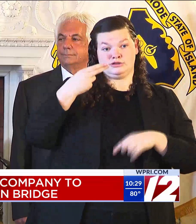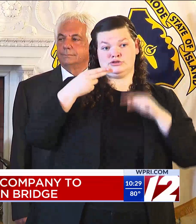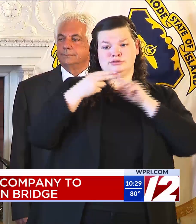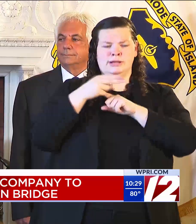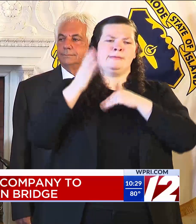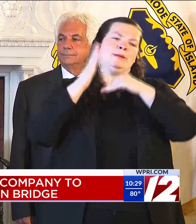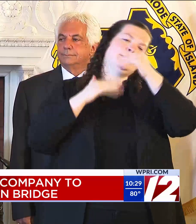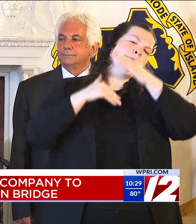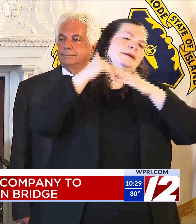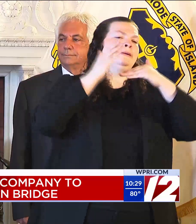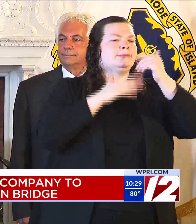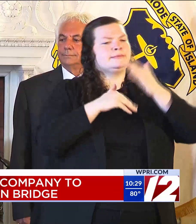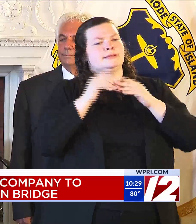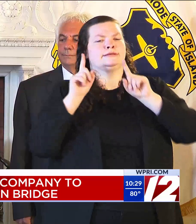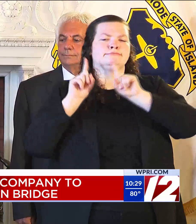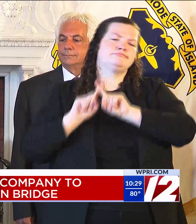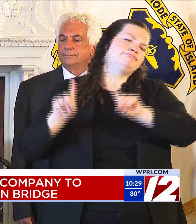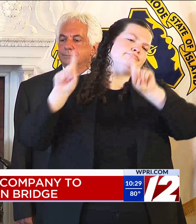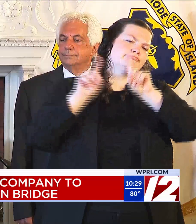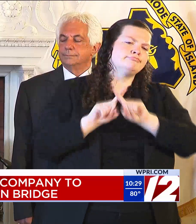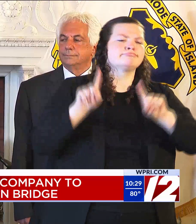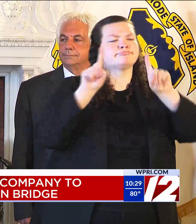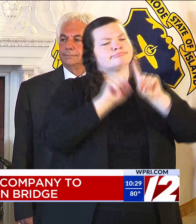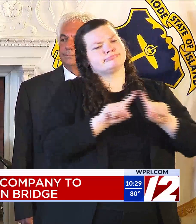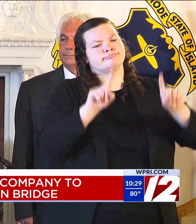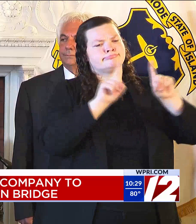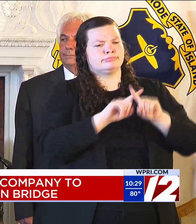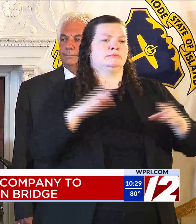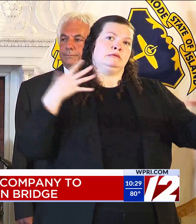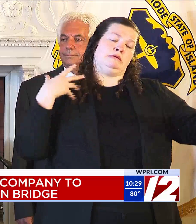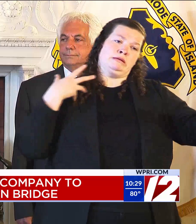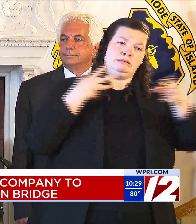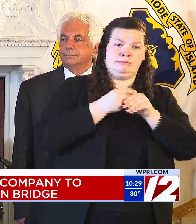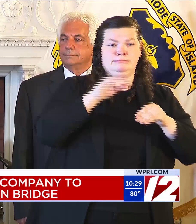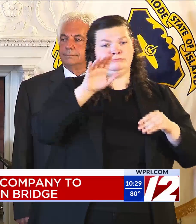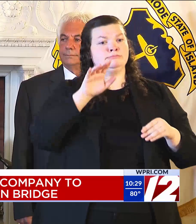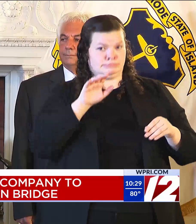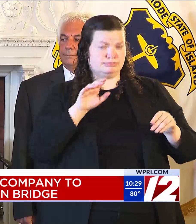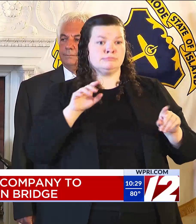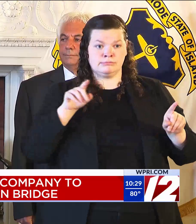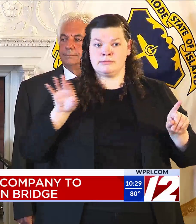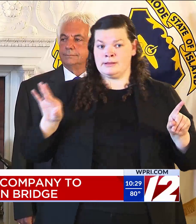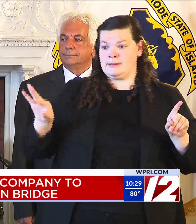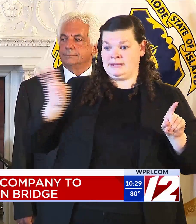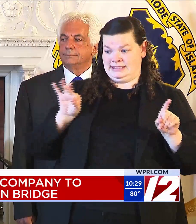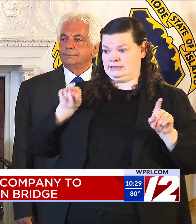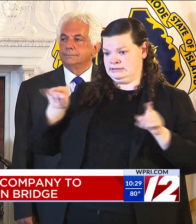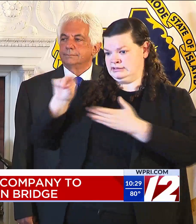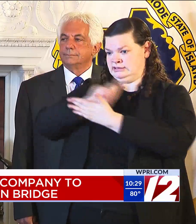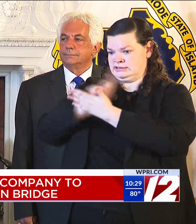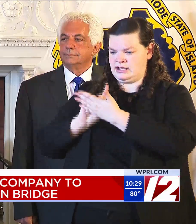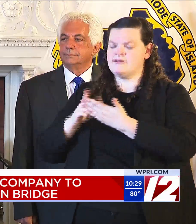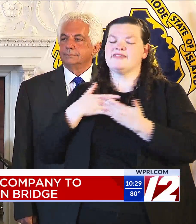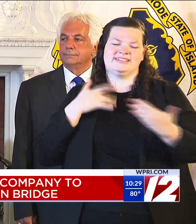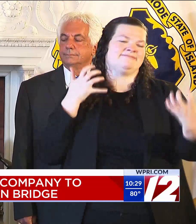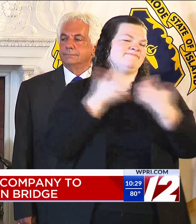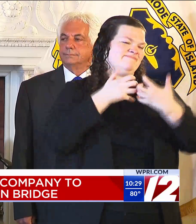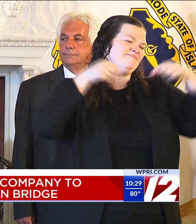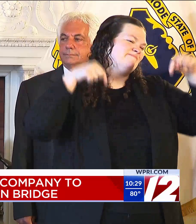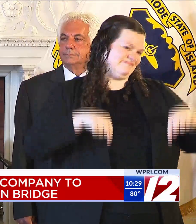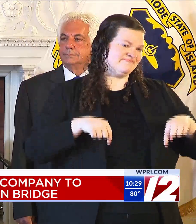from. In selecting the new structure type, our main objective was to provide a proven structure that will last 100